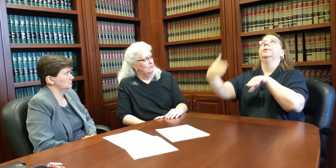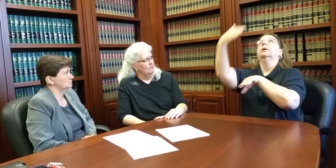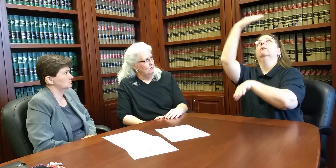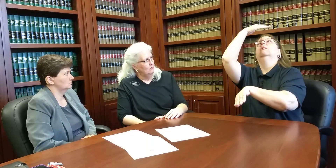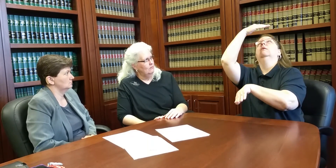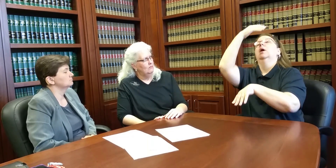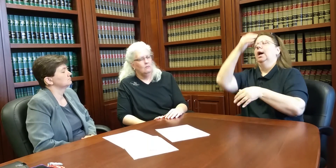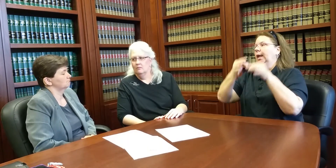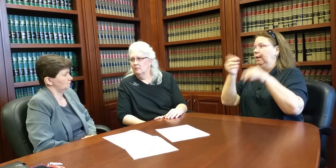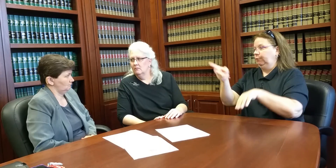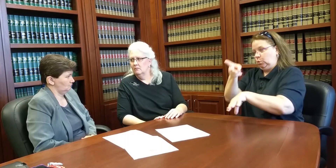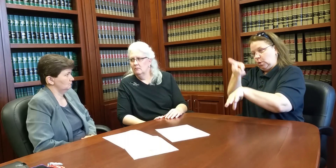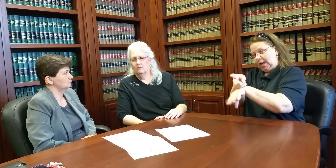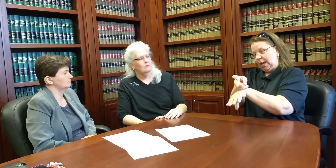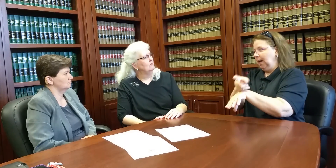be a life.